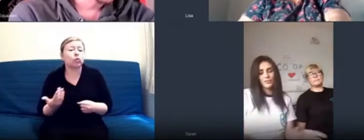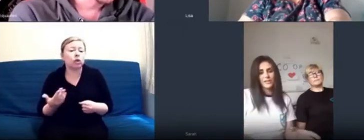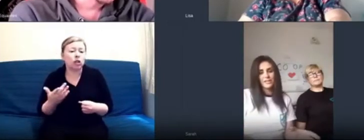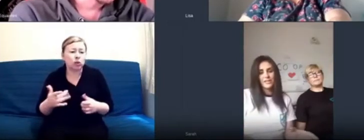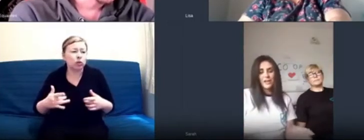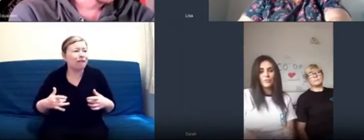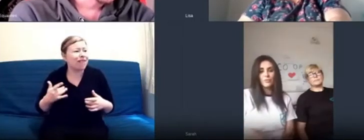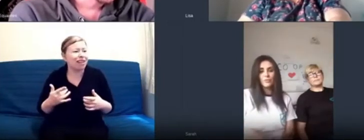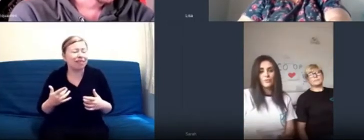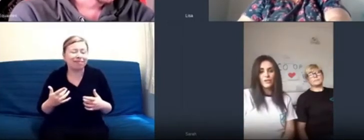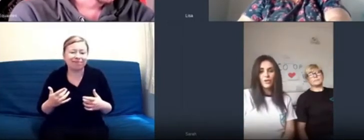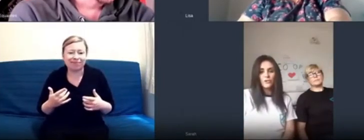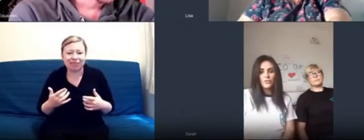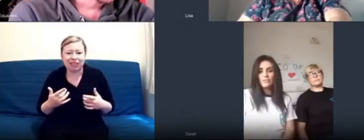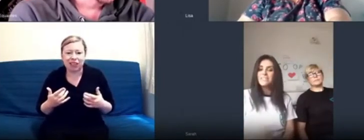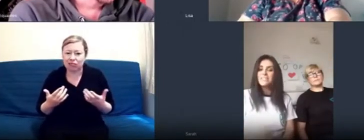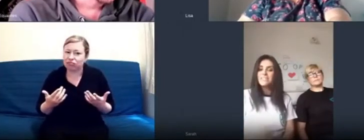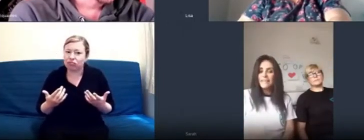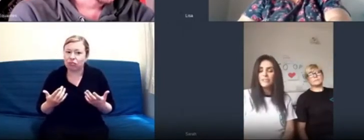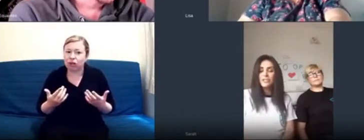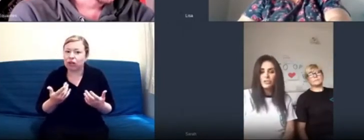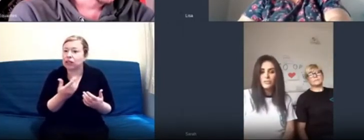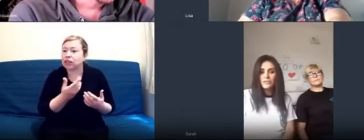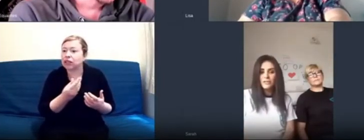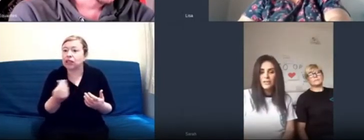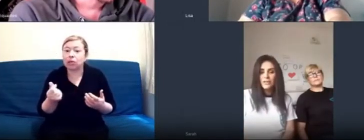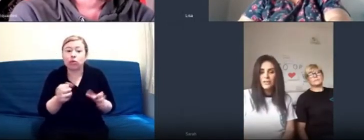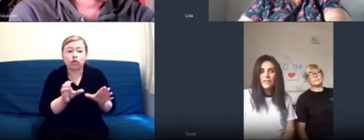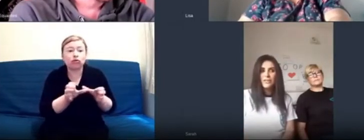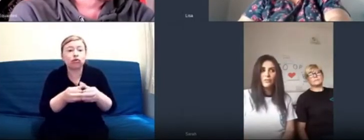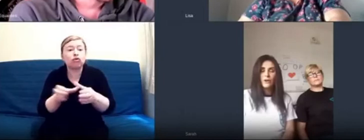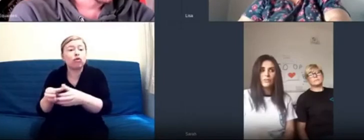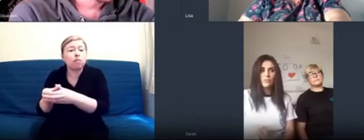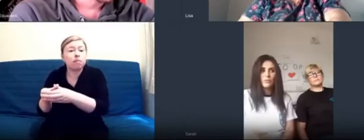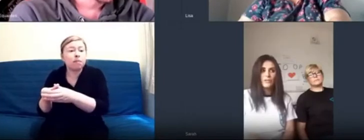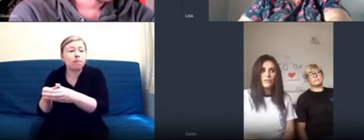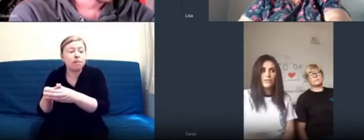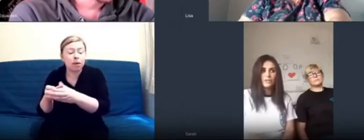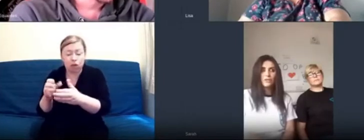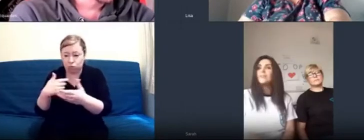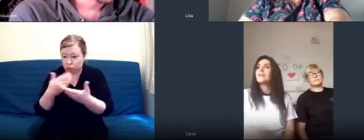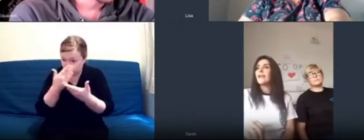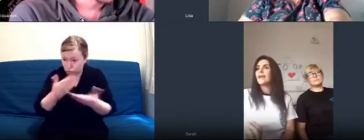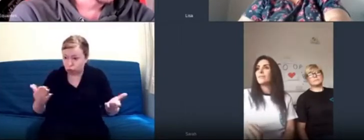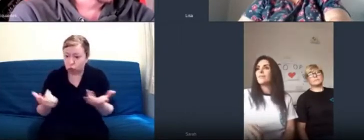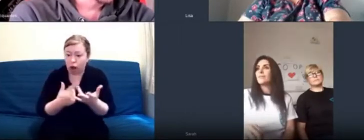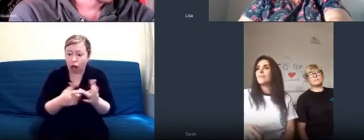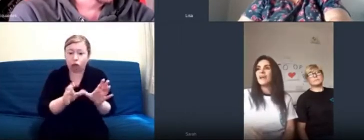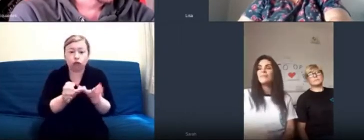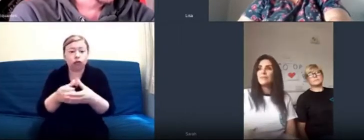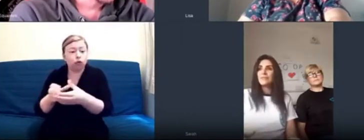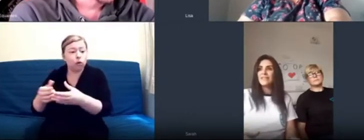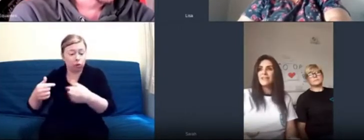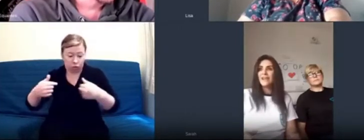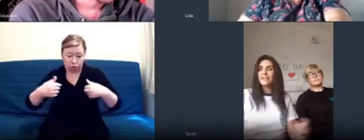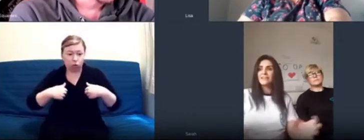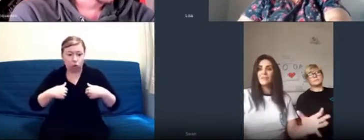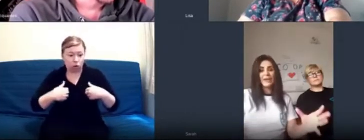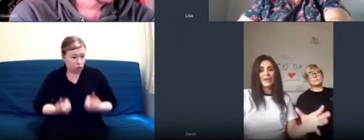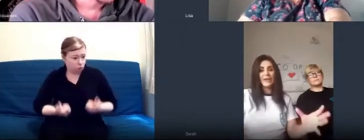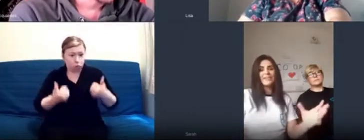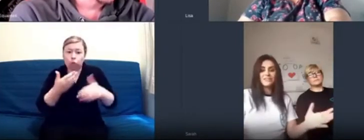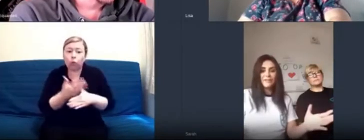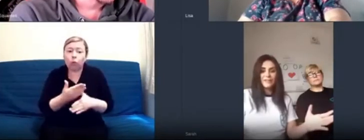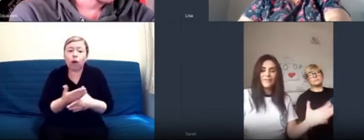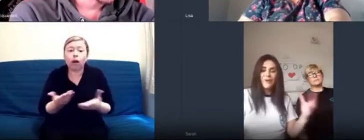whole process and proven a lot of even established groups that the work that we do has been amazing,